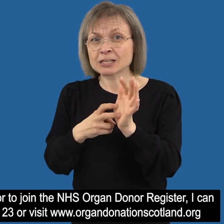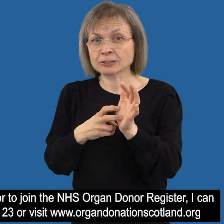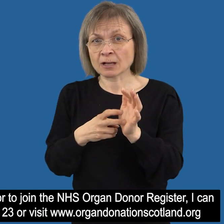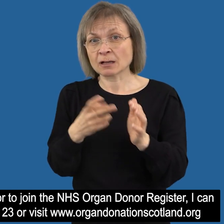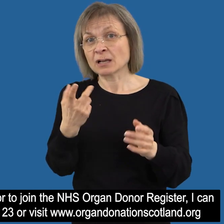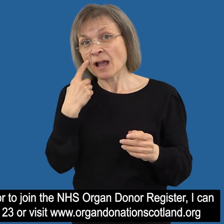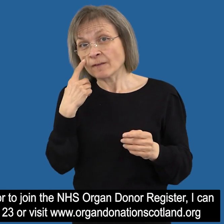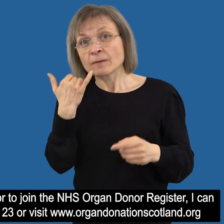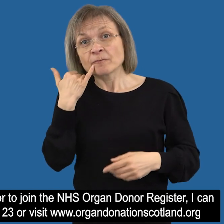or visit